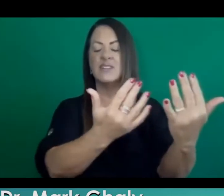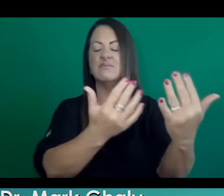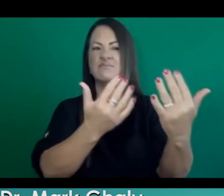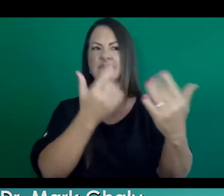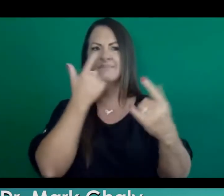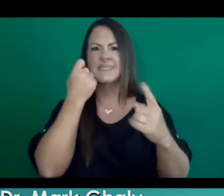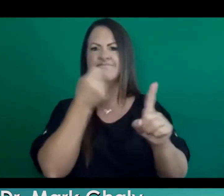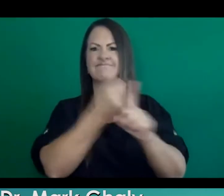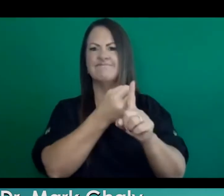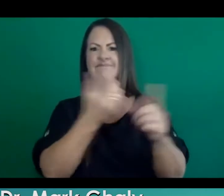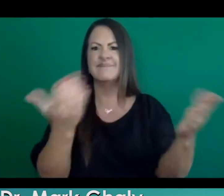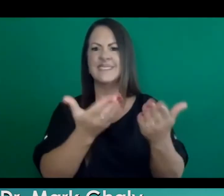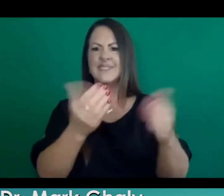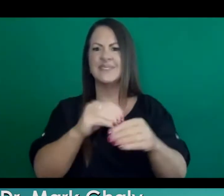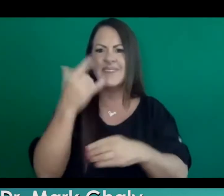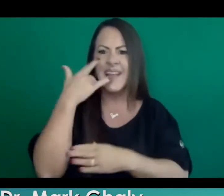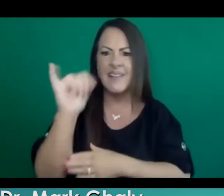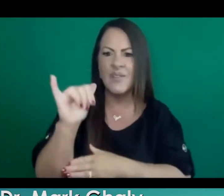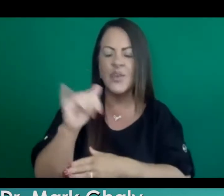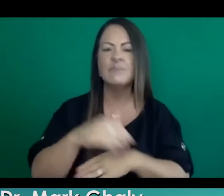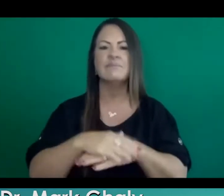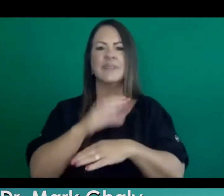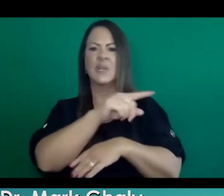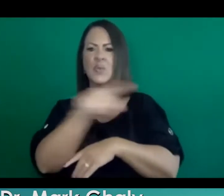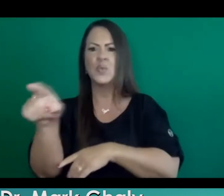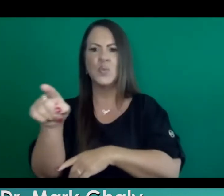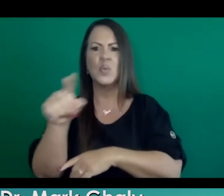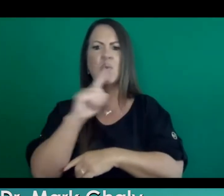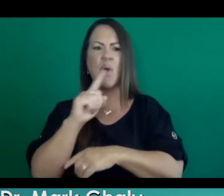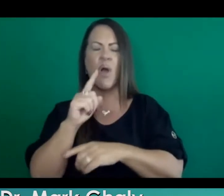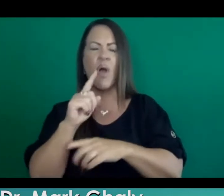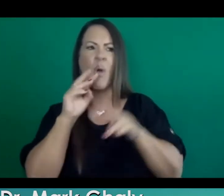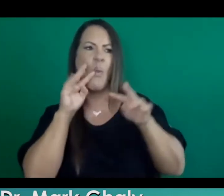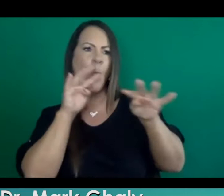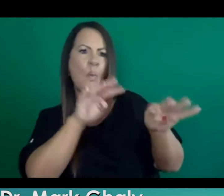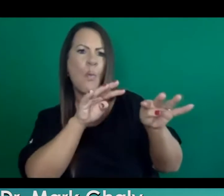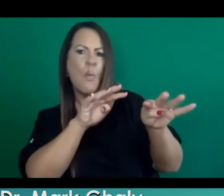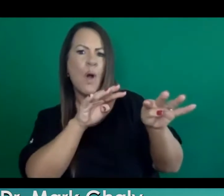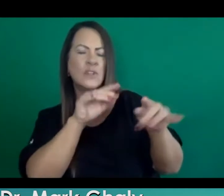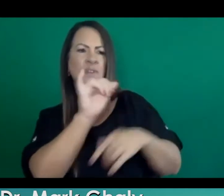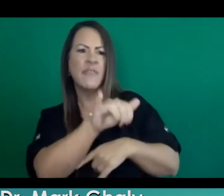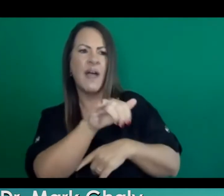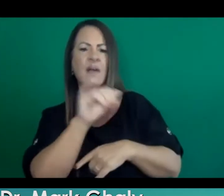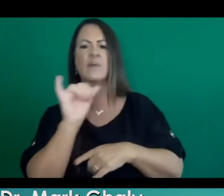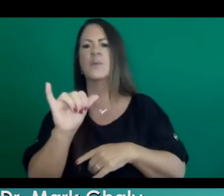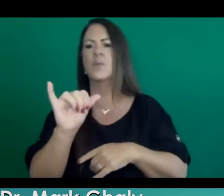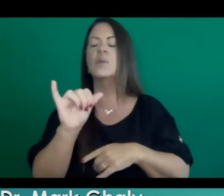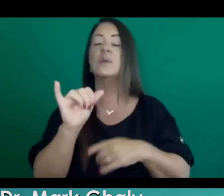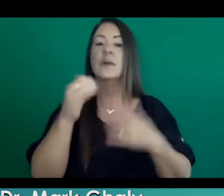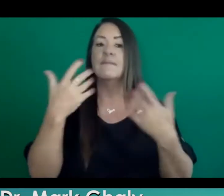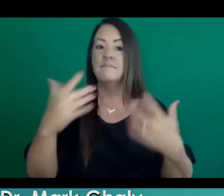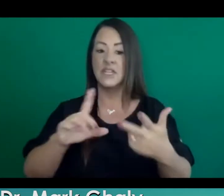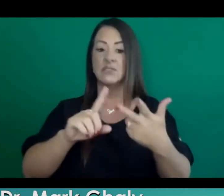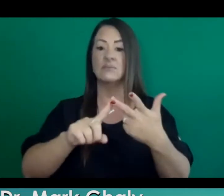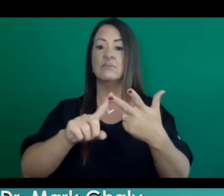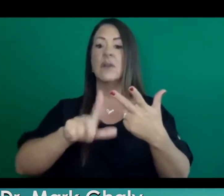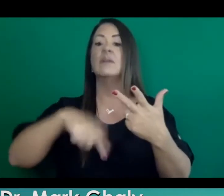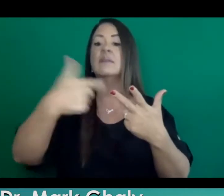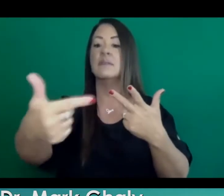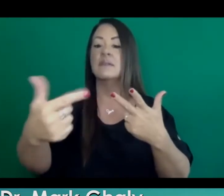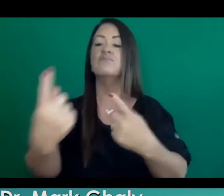is facing, and all of you are watching closely. And then we'll open it up to questions as we do